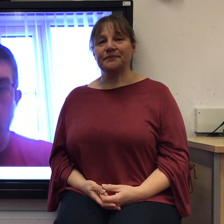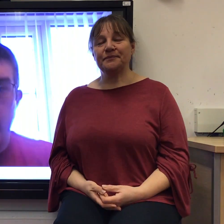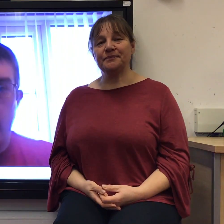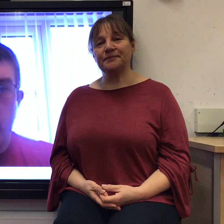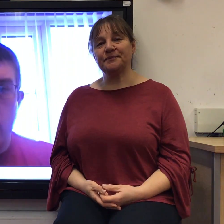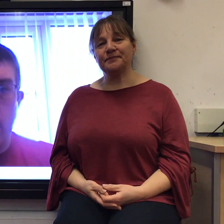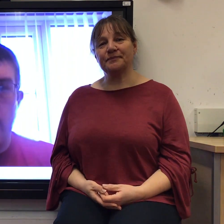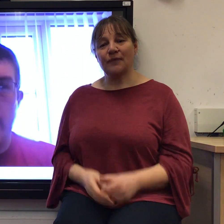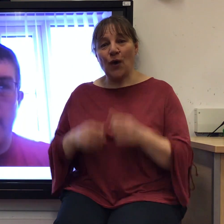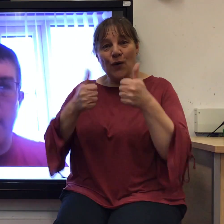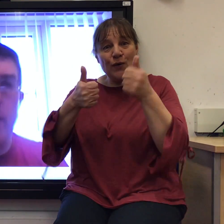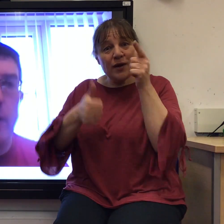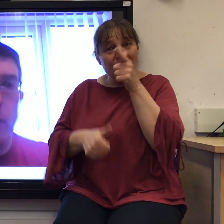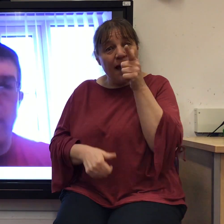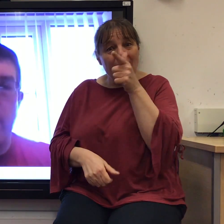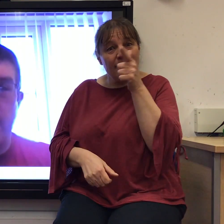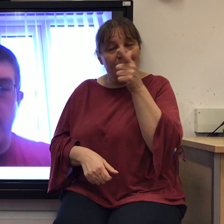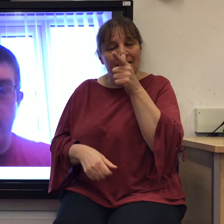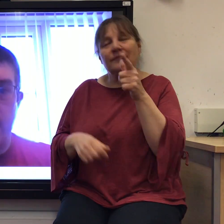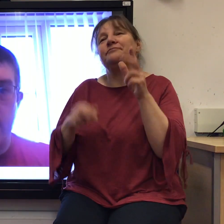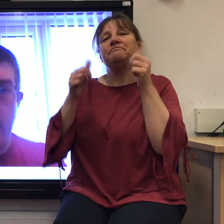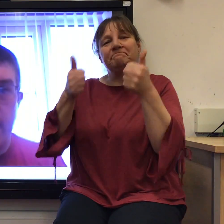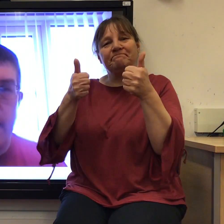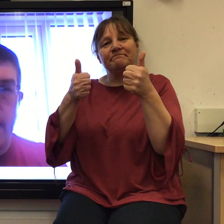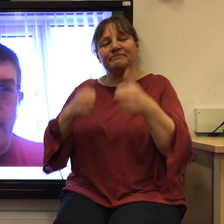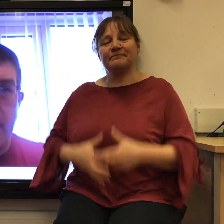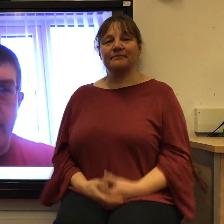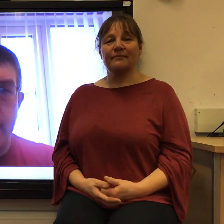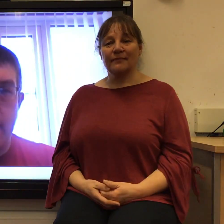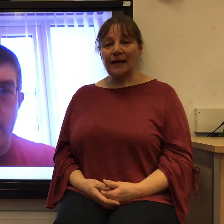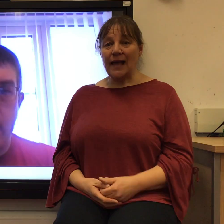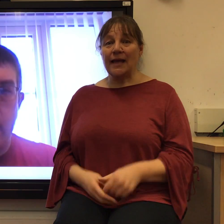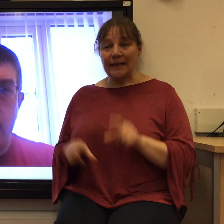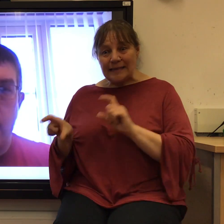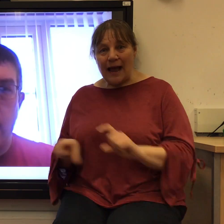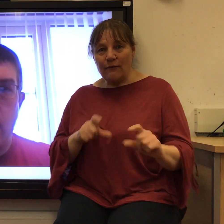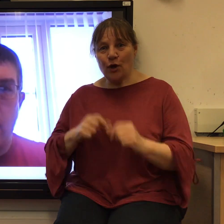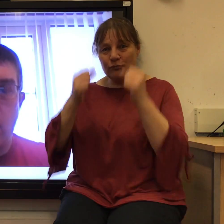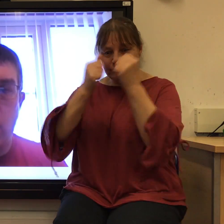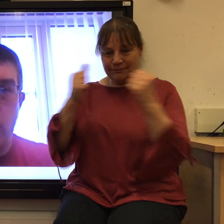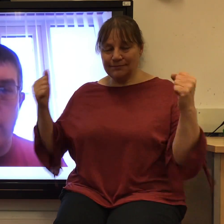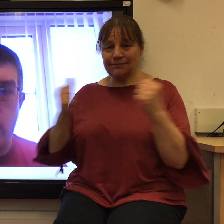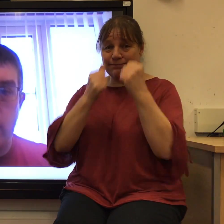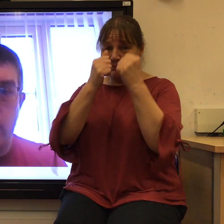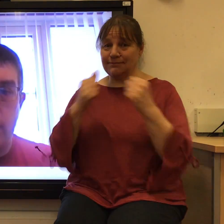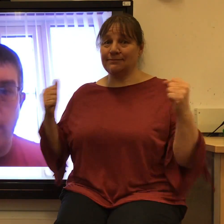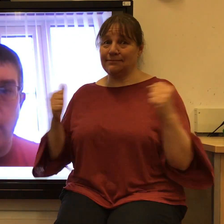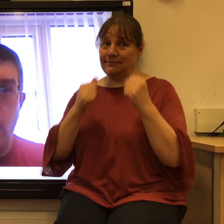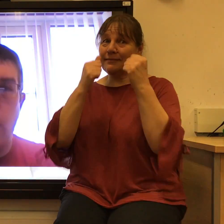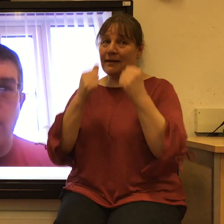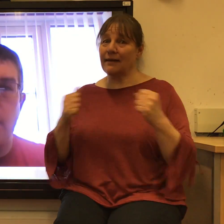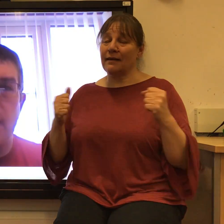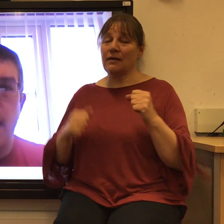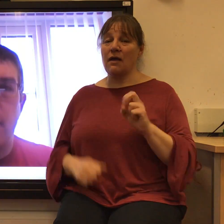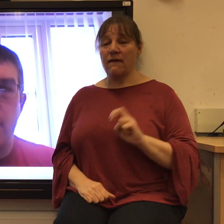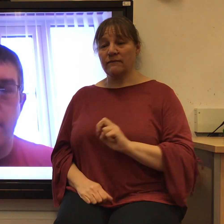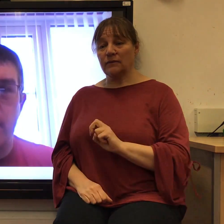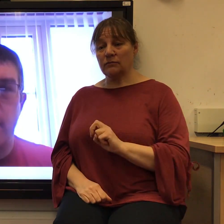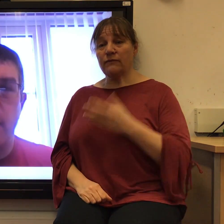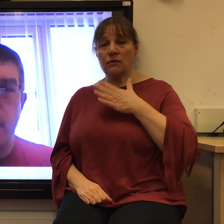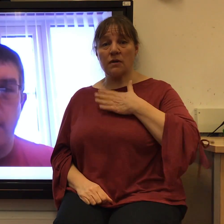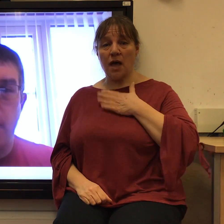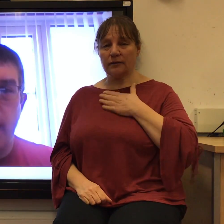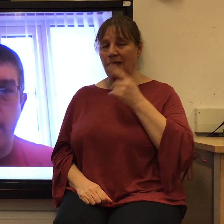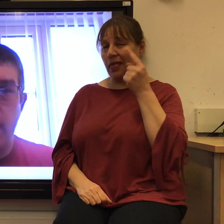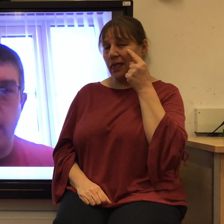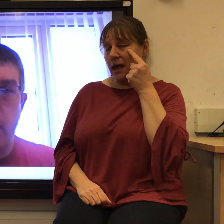So, good luck uploading all of your activities. Keep active. You could follow one of Mr.